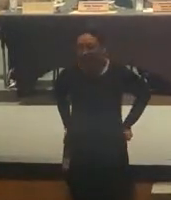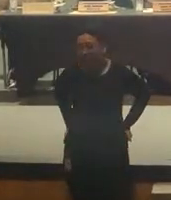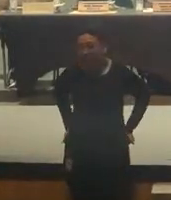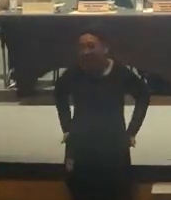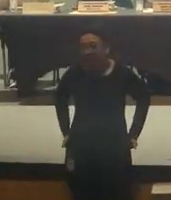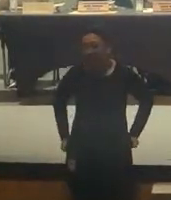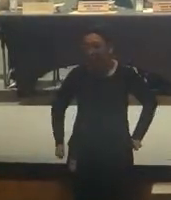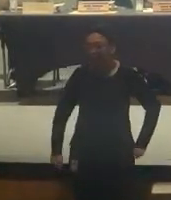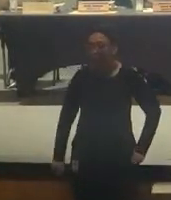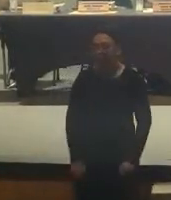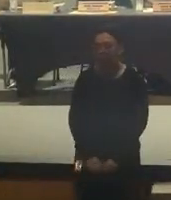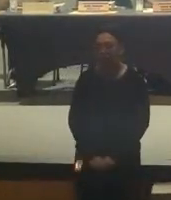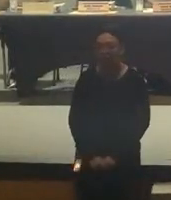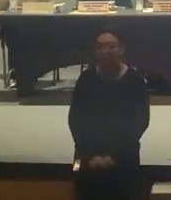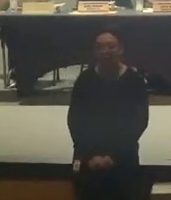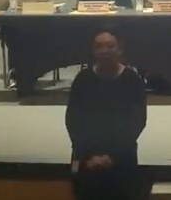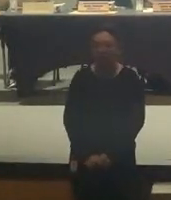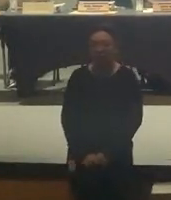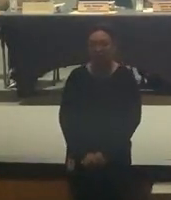Okay, good to go.